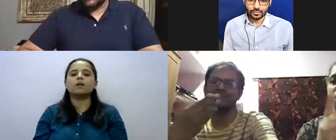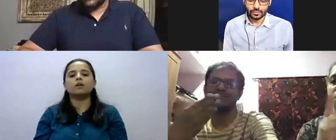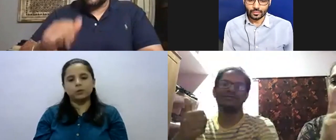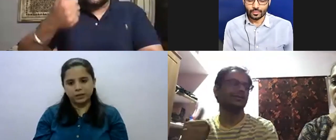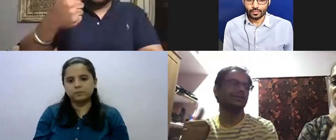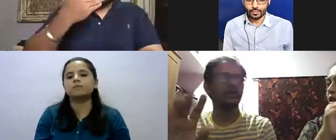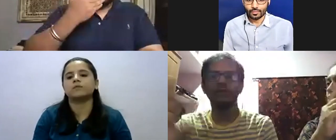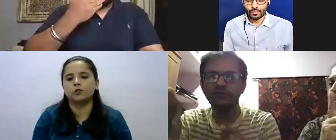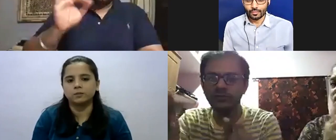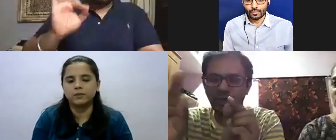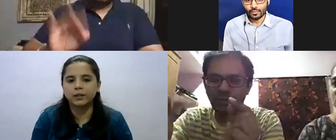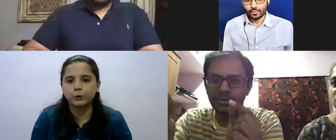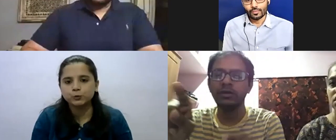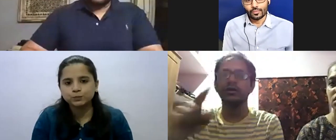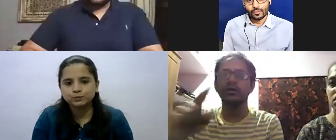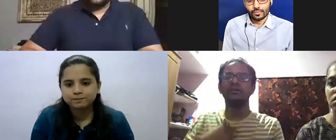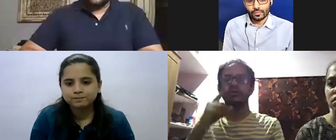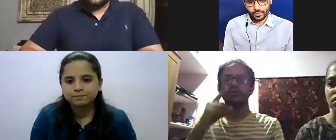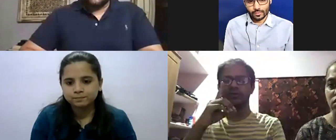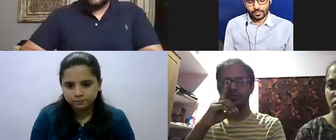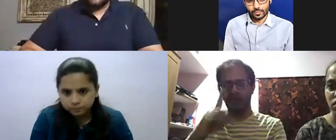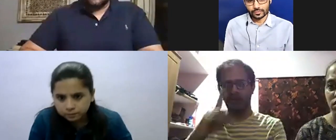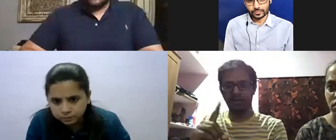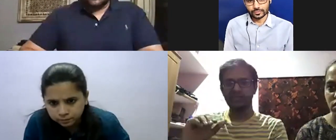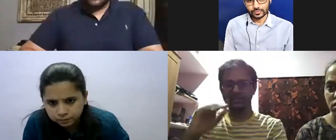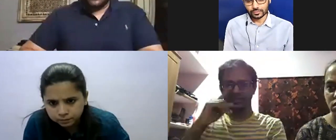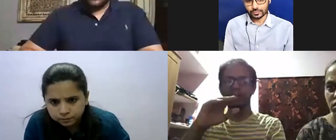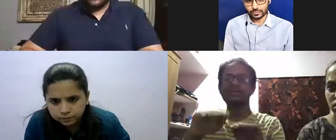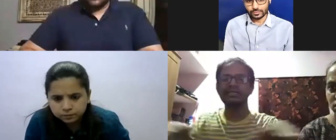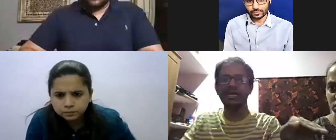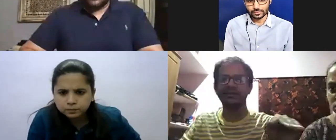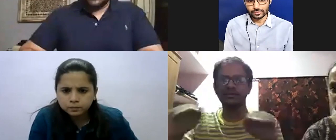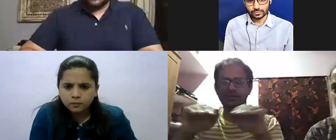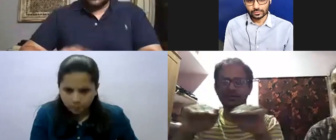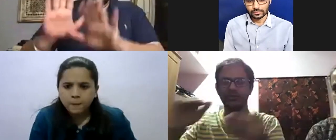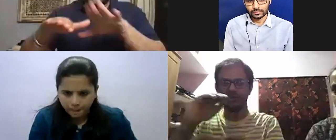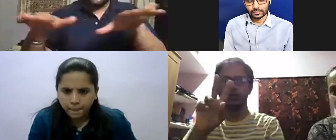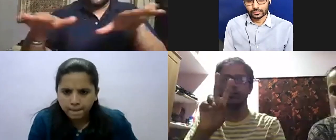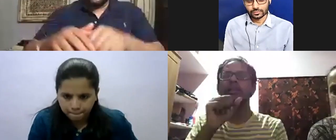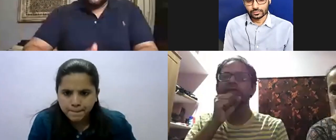Okay. Thank you.